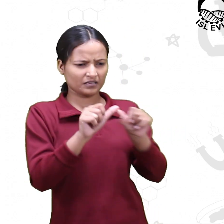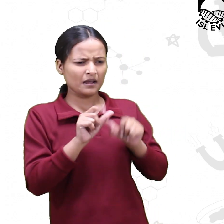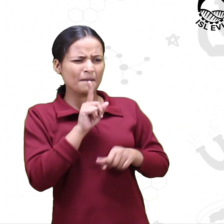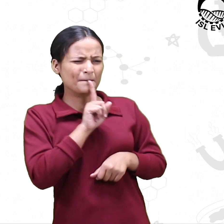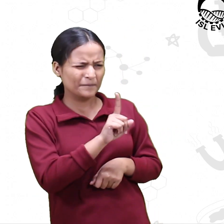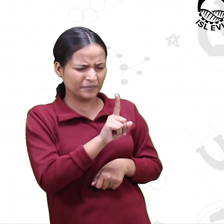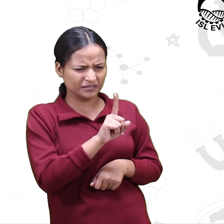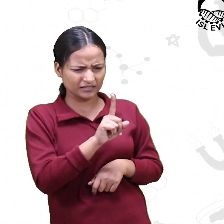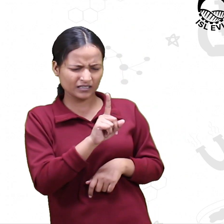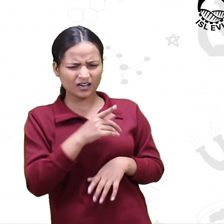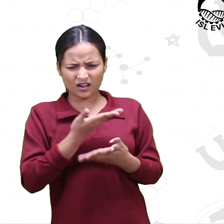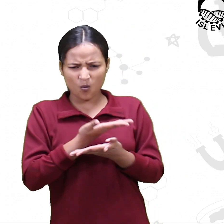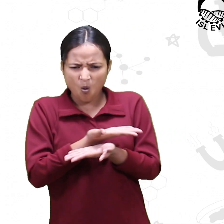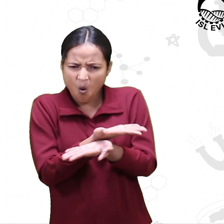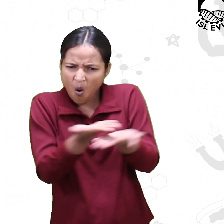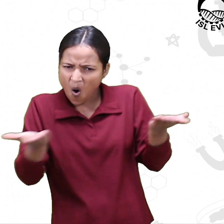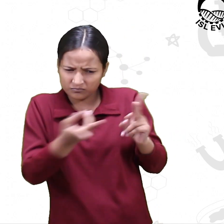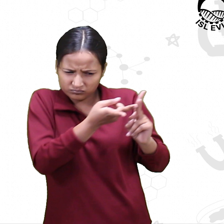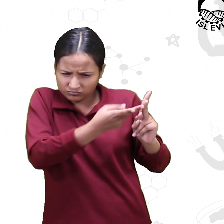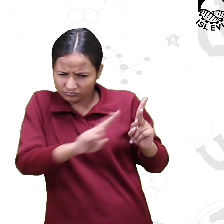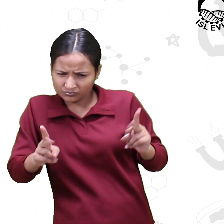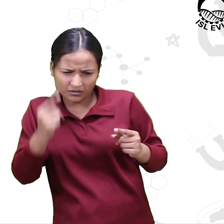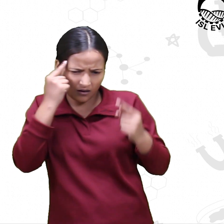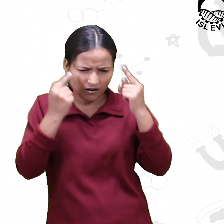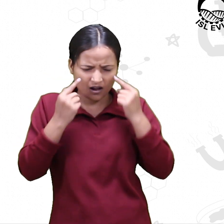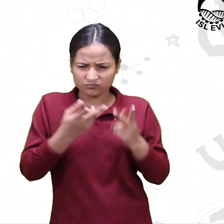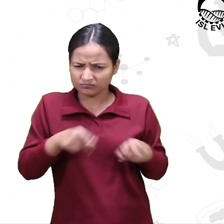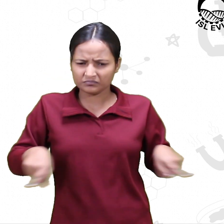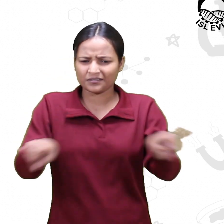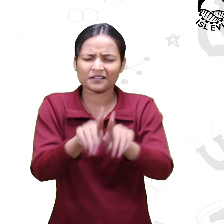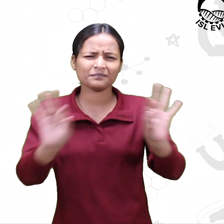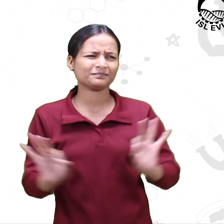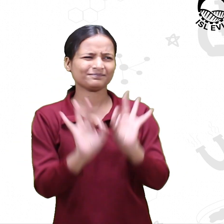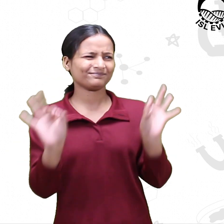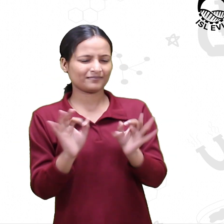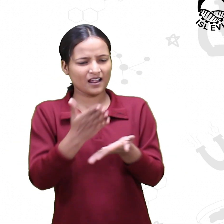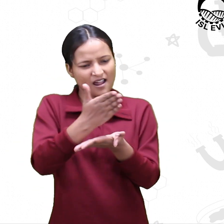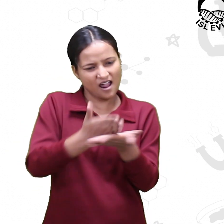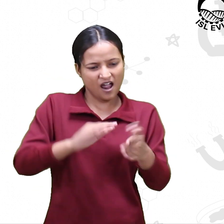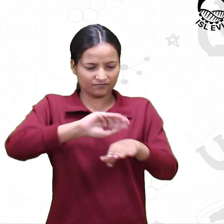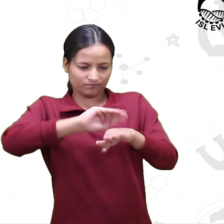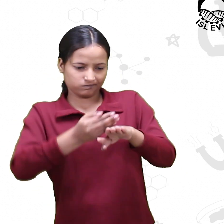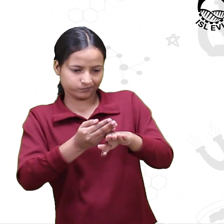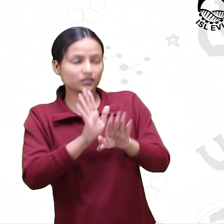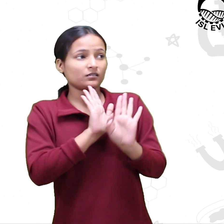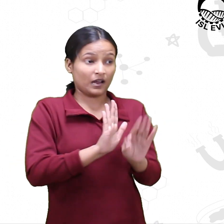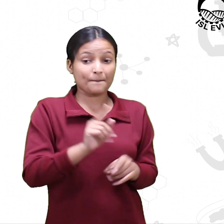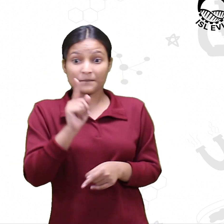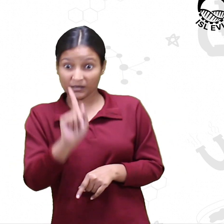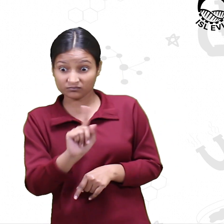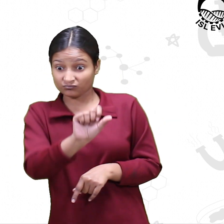But Jigyasa, not all marks we have on our skin are raised,